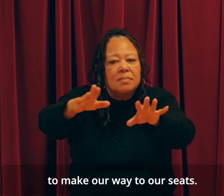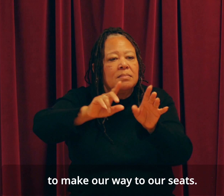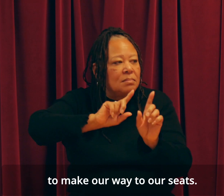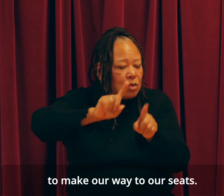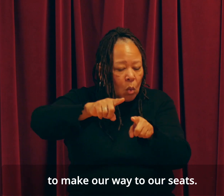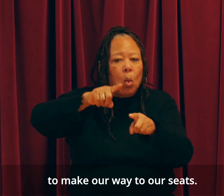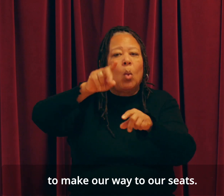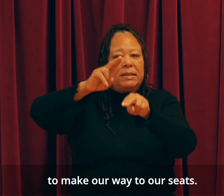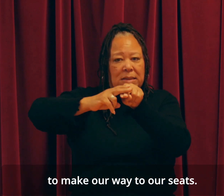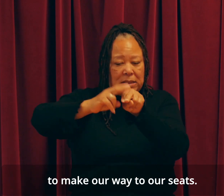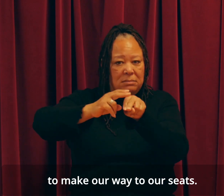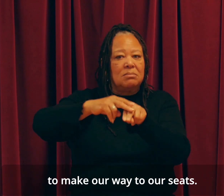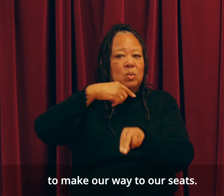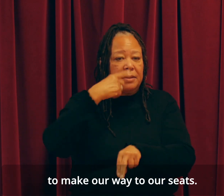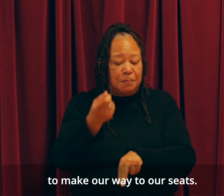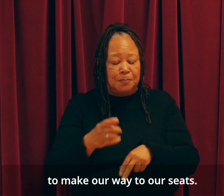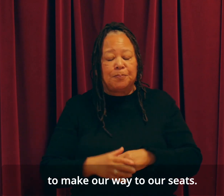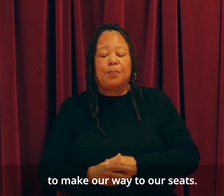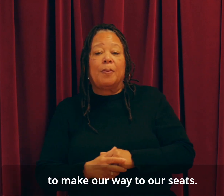us to make our way to our seats.